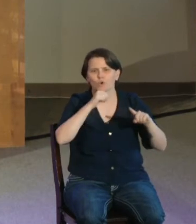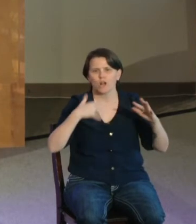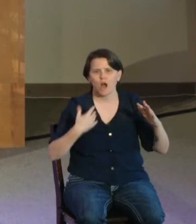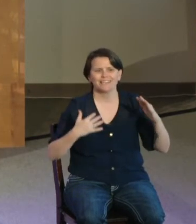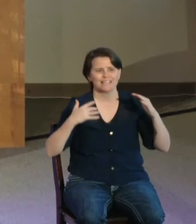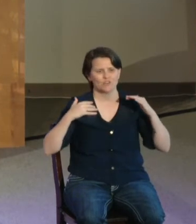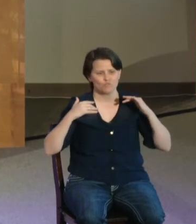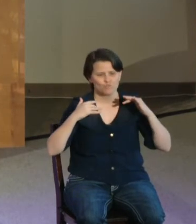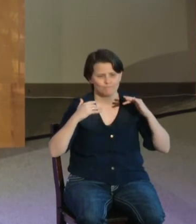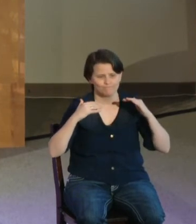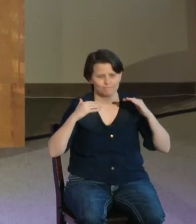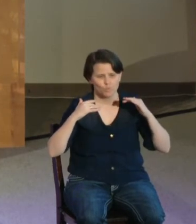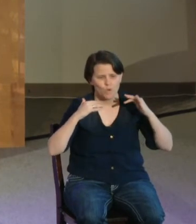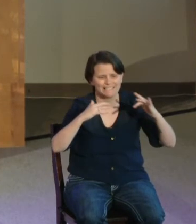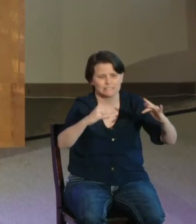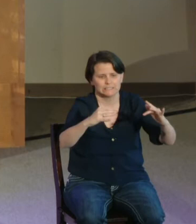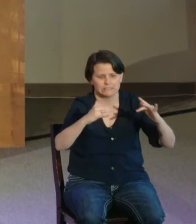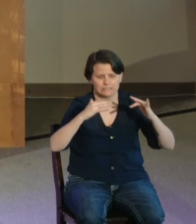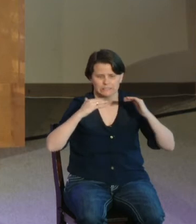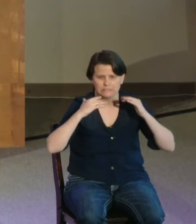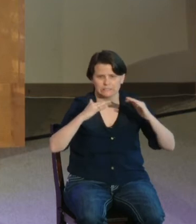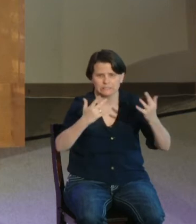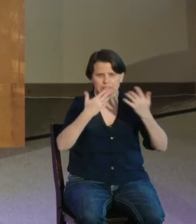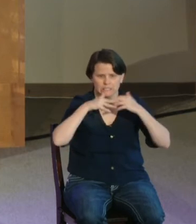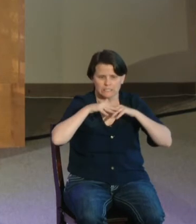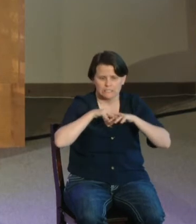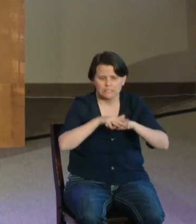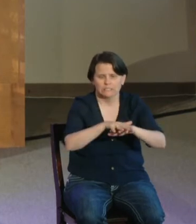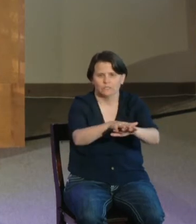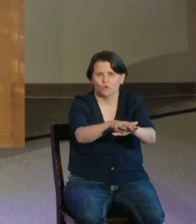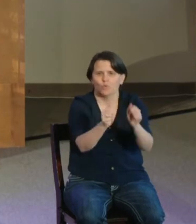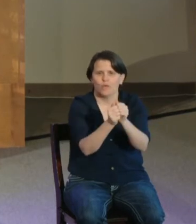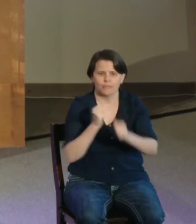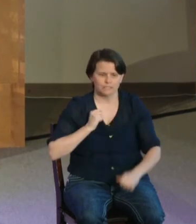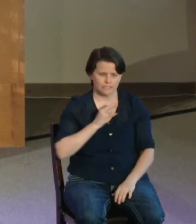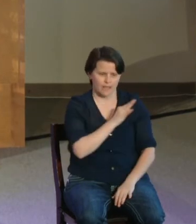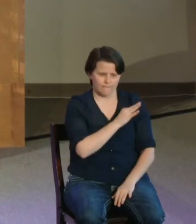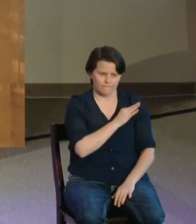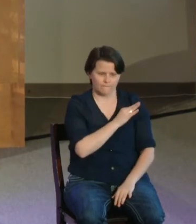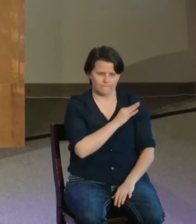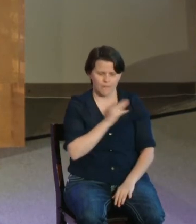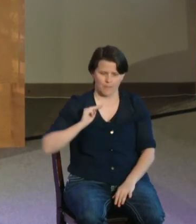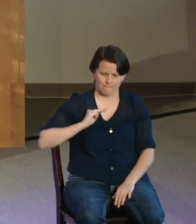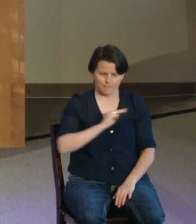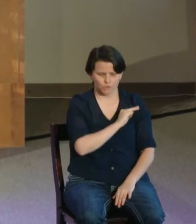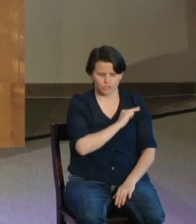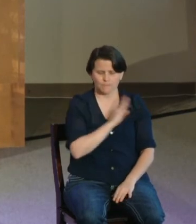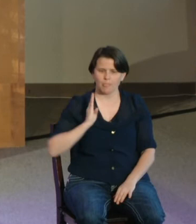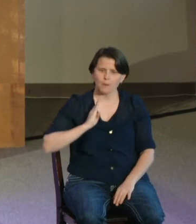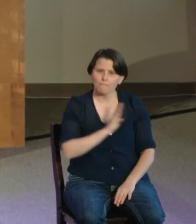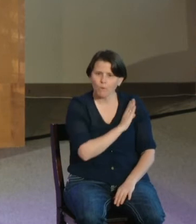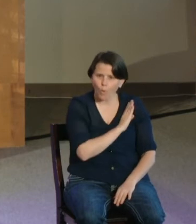with the staff and a percentage of the membership and with the board. The Grandins did not do anything illegal. There wasn't